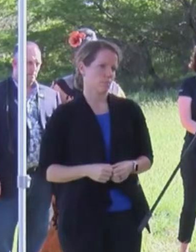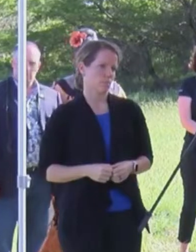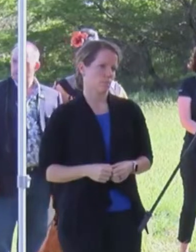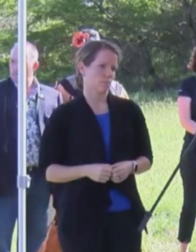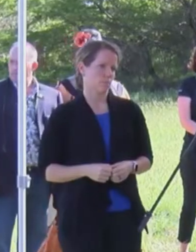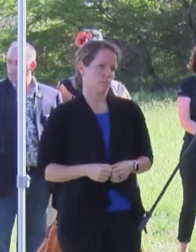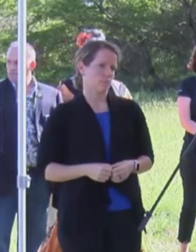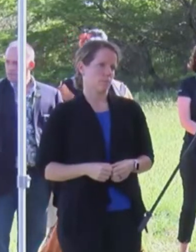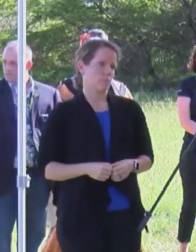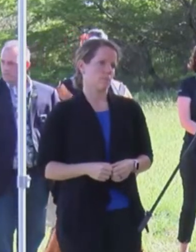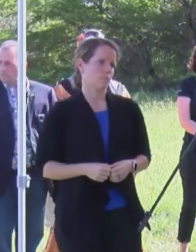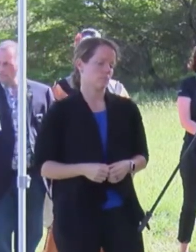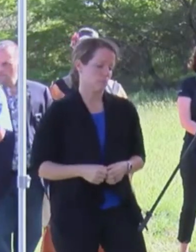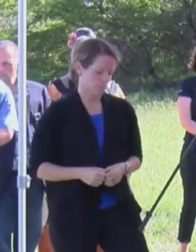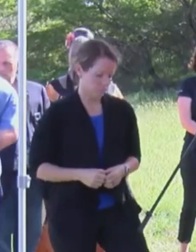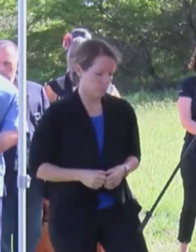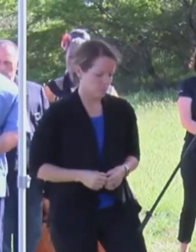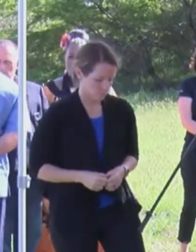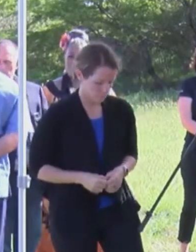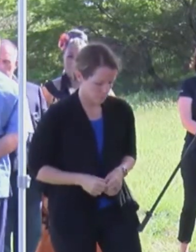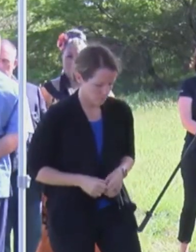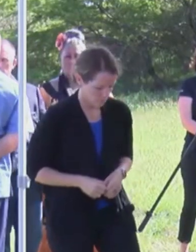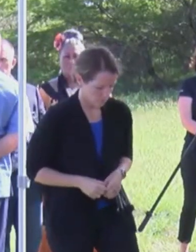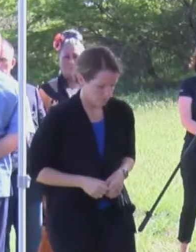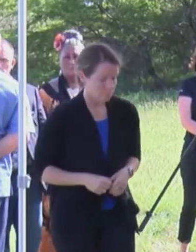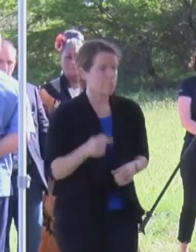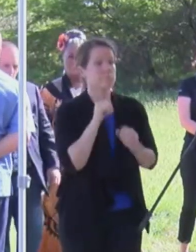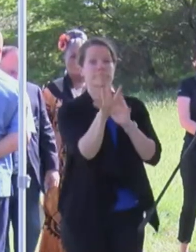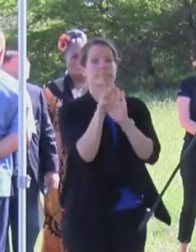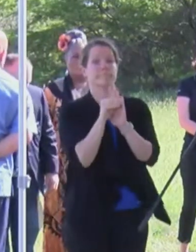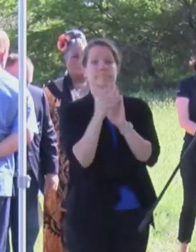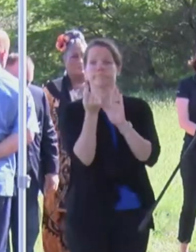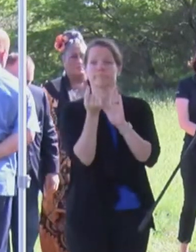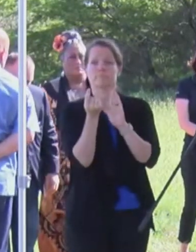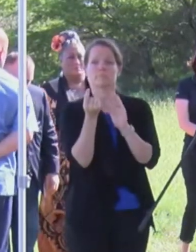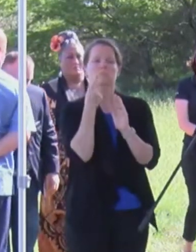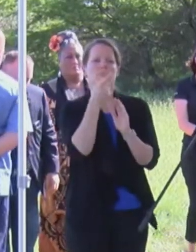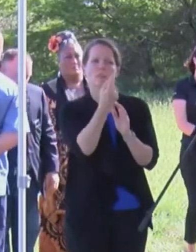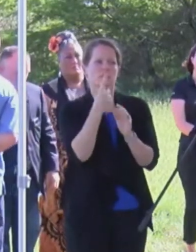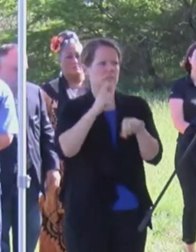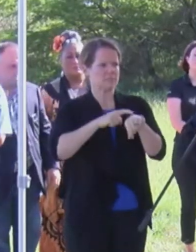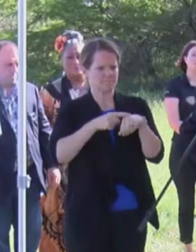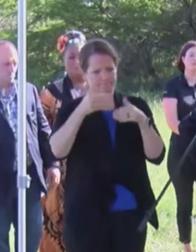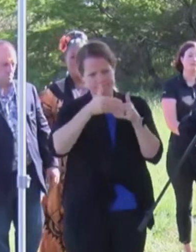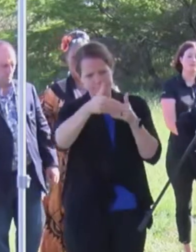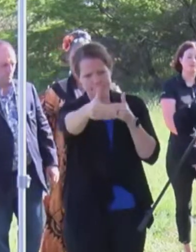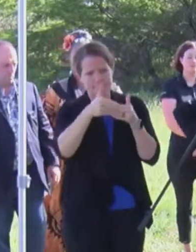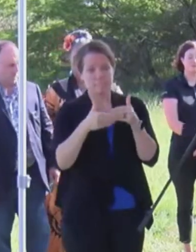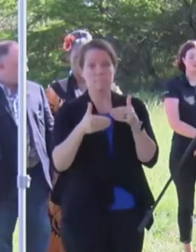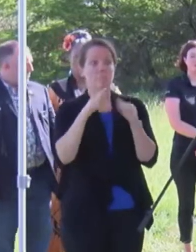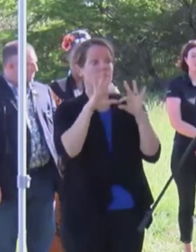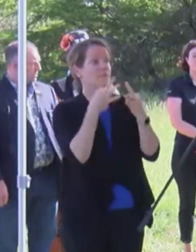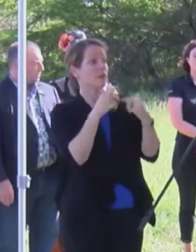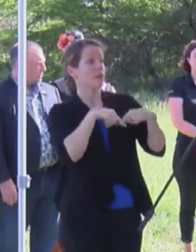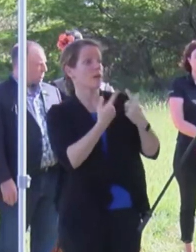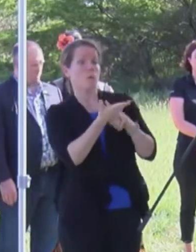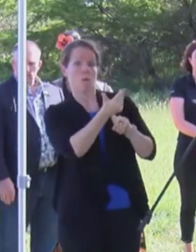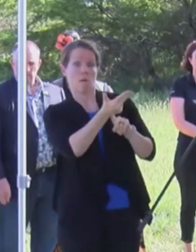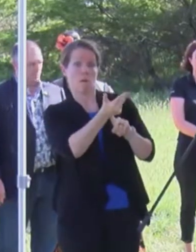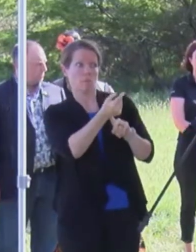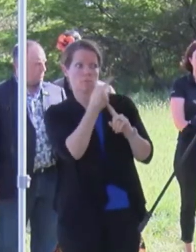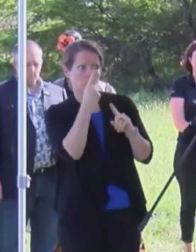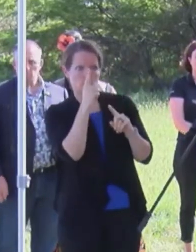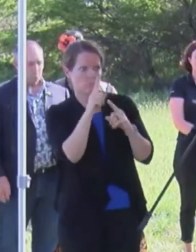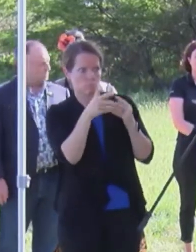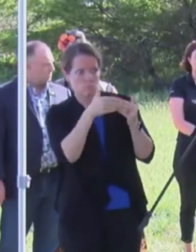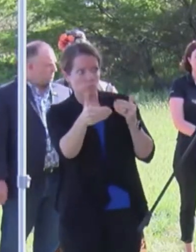they're still moving. Is it monthly? So the question is around the timeline for those still remaining in hotels, the timeline regarding moving